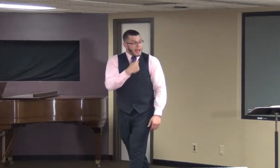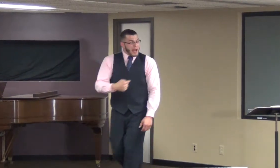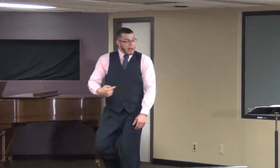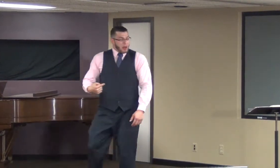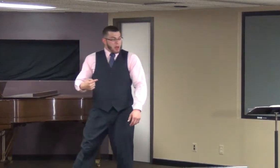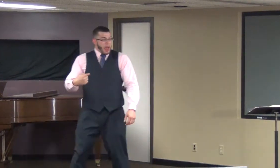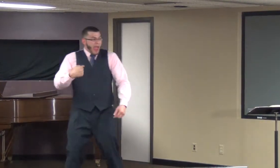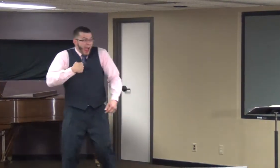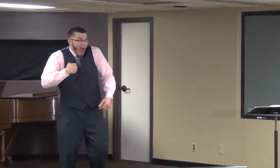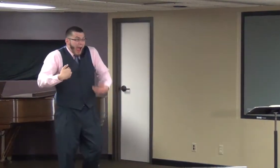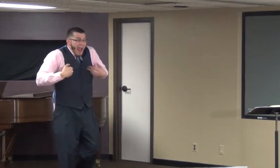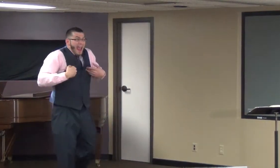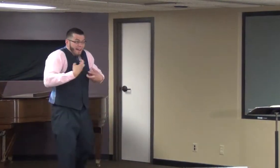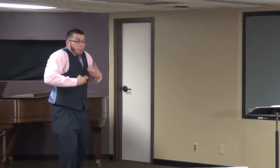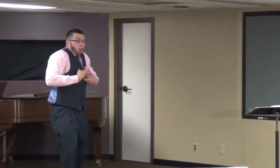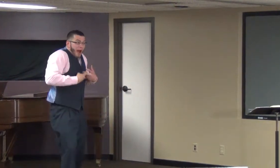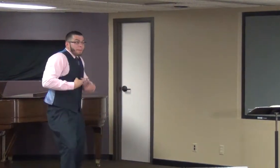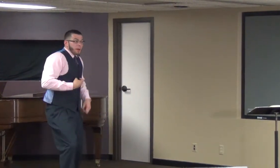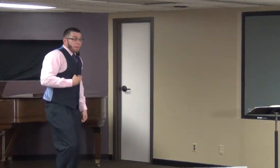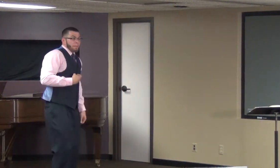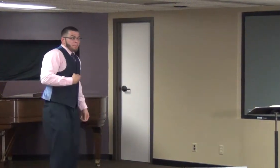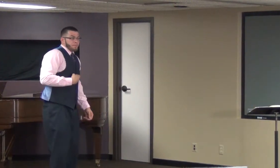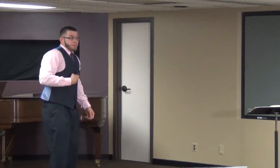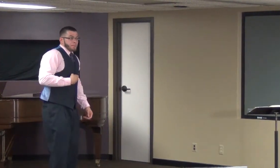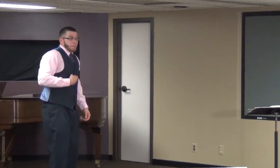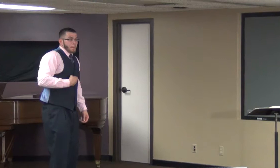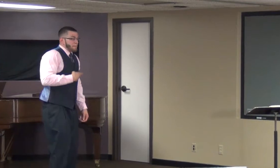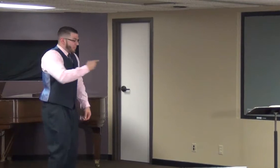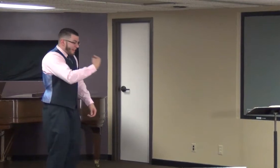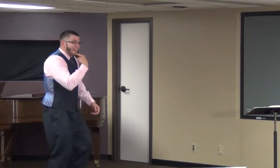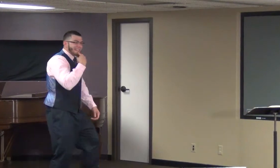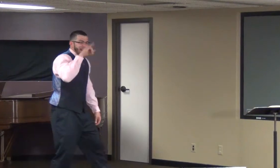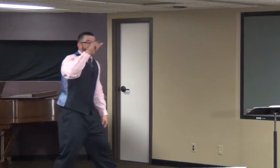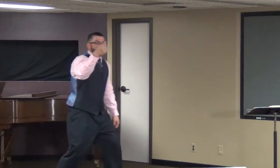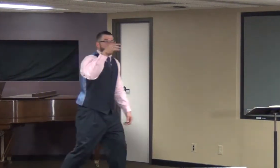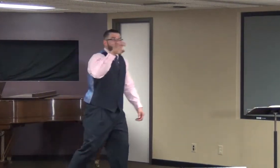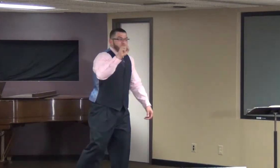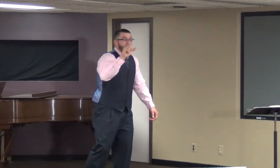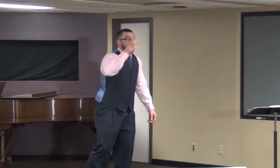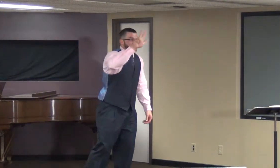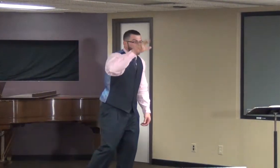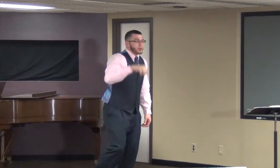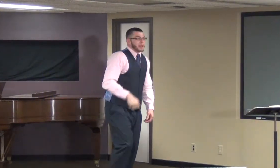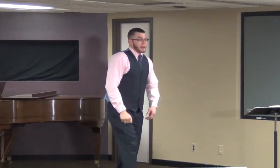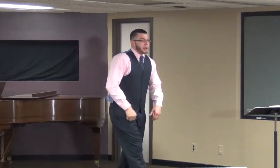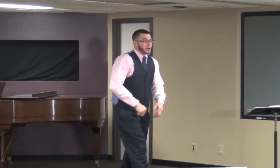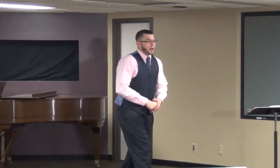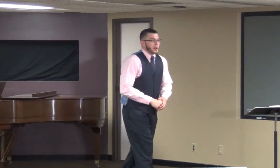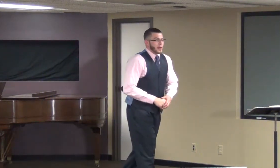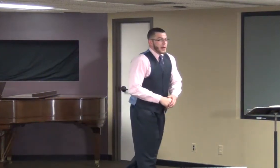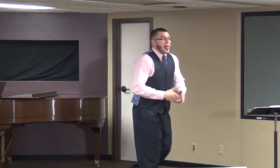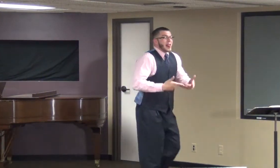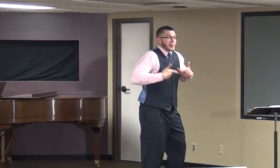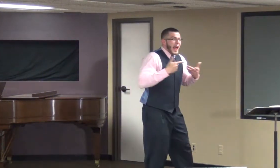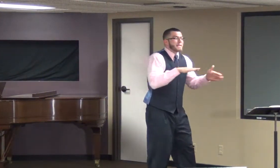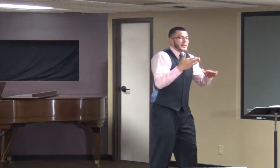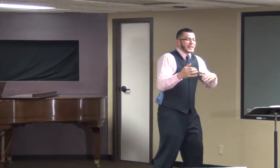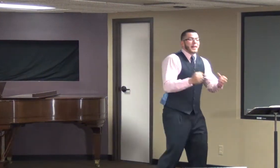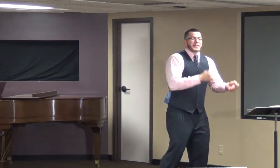say, I have a problem, it says in James 3, life and death is in